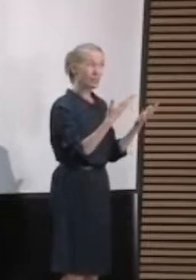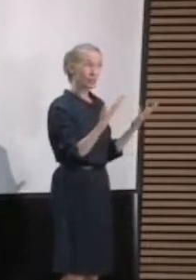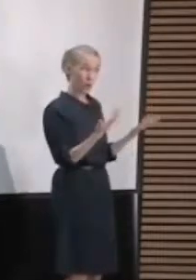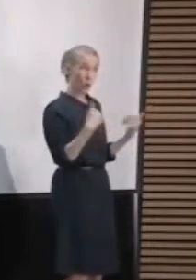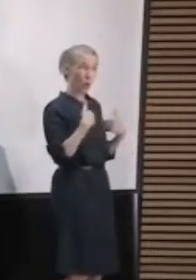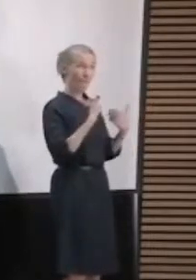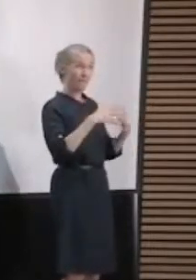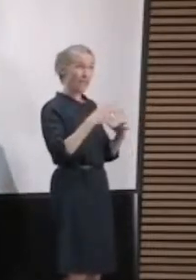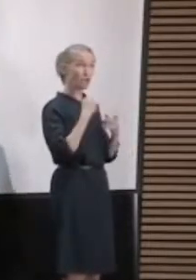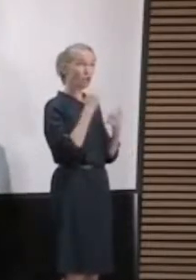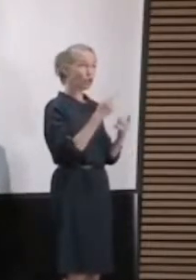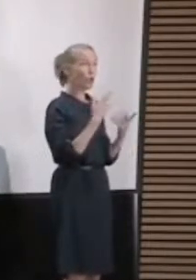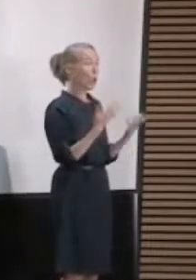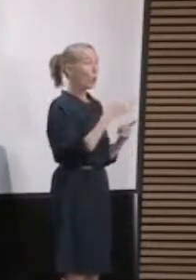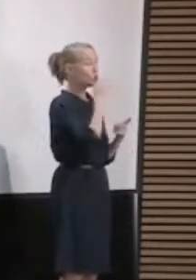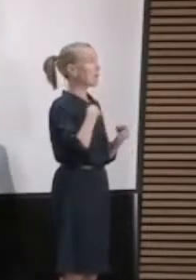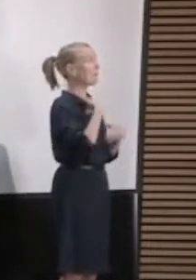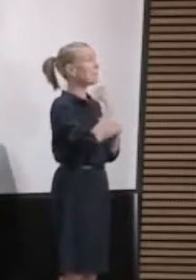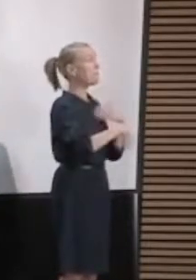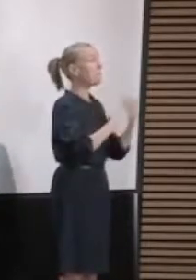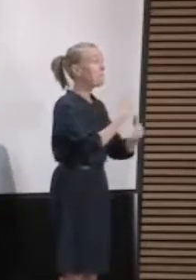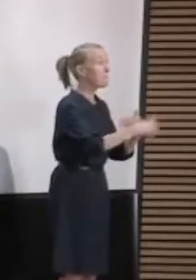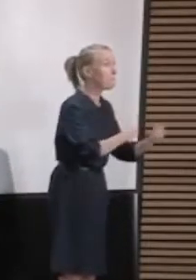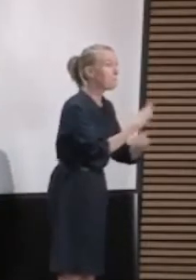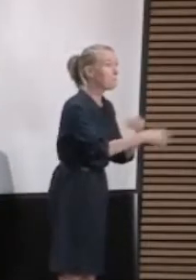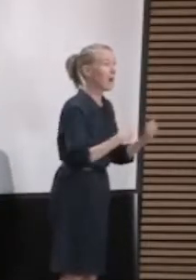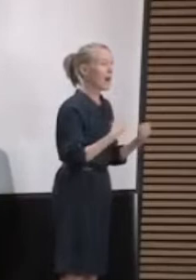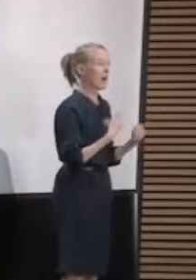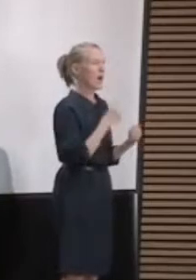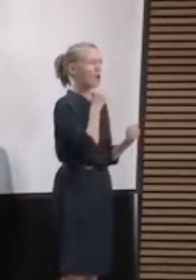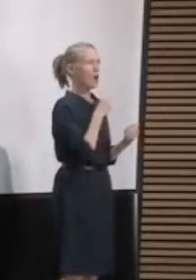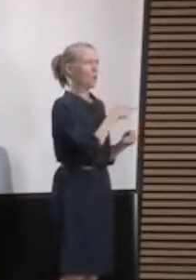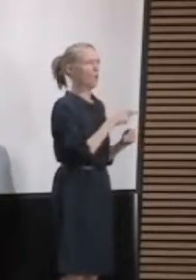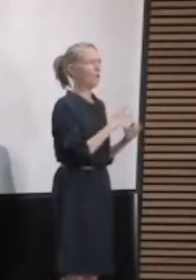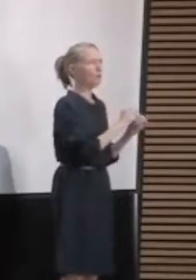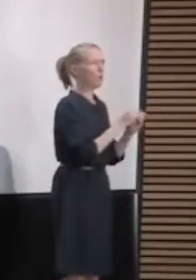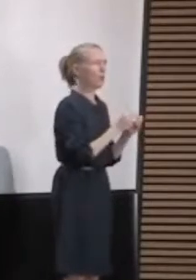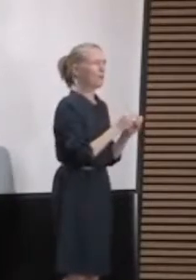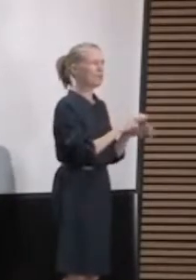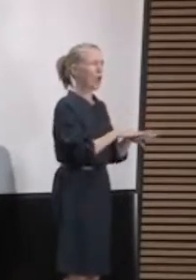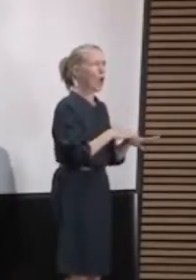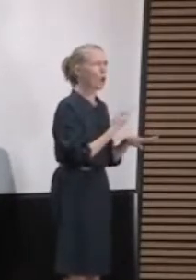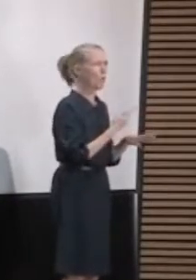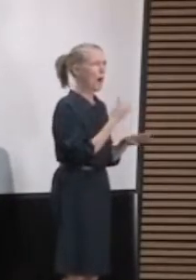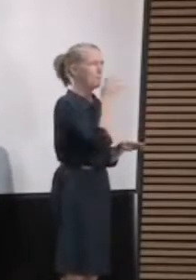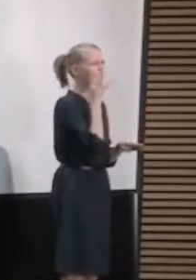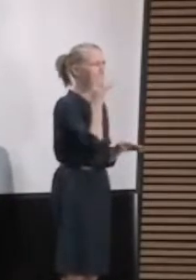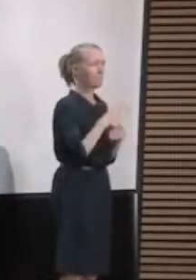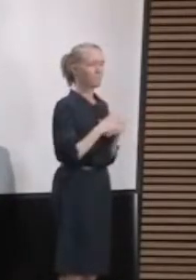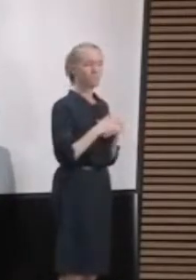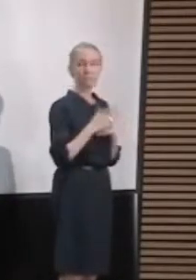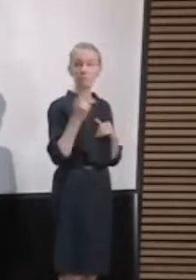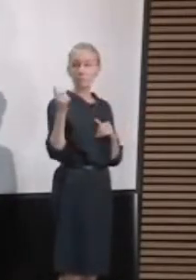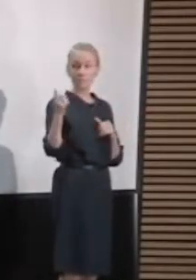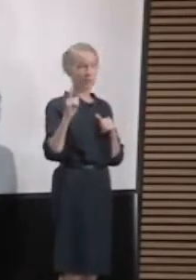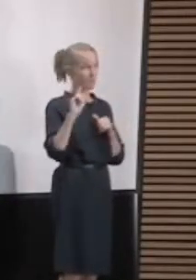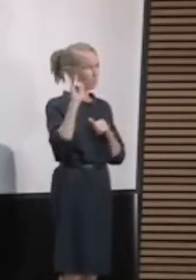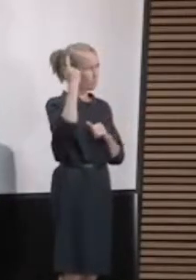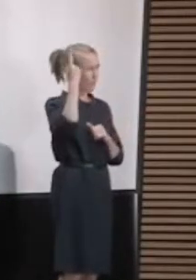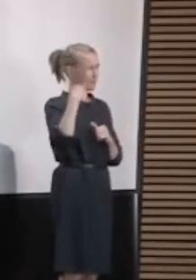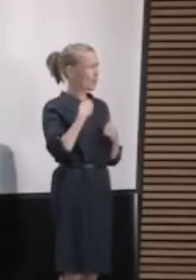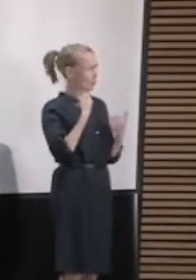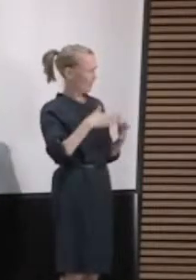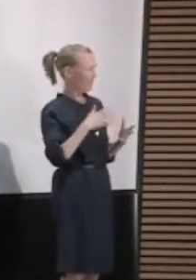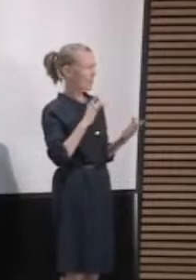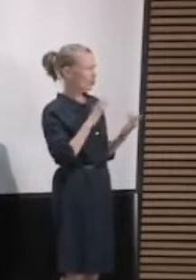been raised earlier that there were struggles implementing the testing As I recall, strategy? we did have iterative conversations, because of course you'll